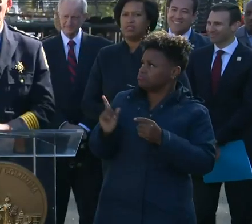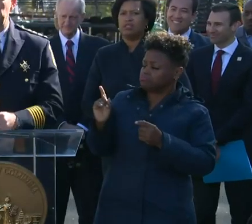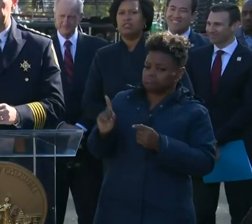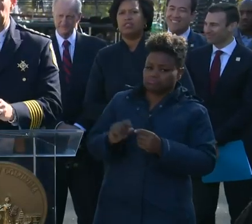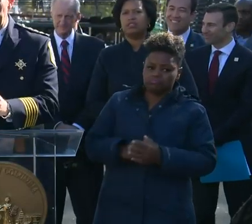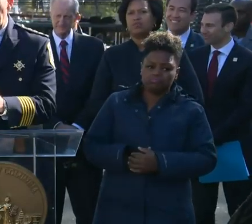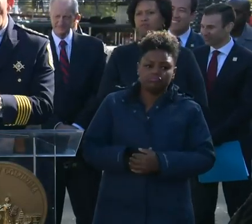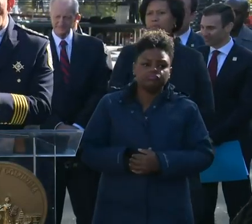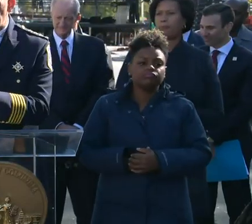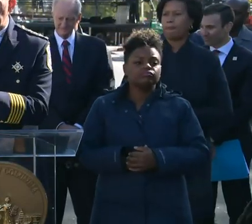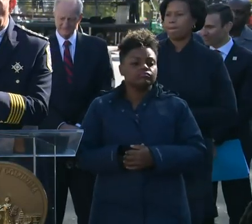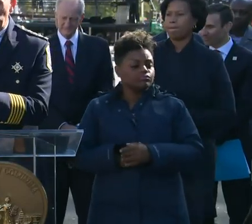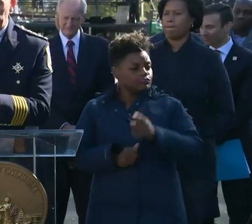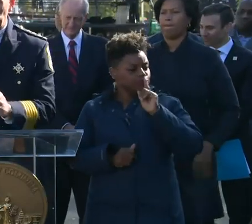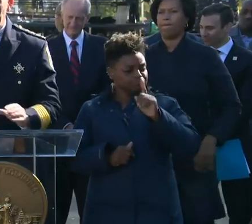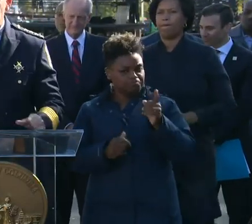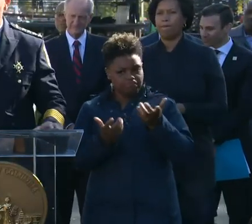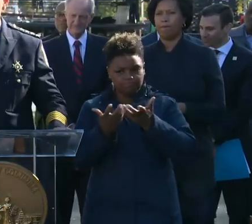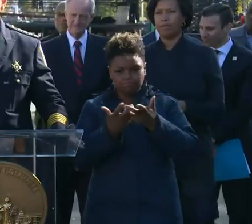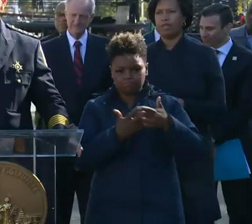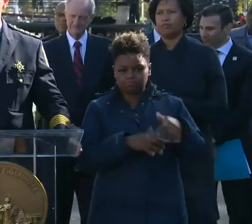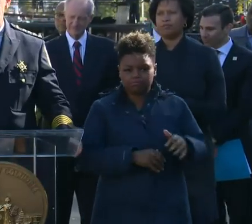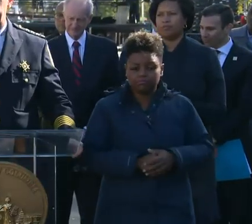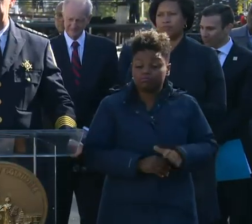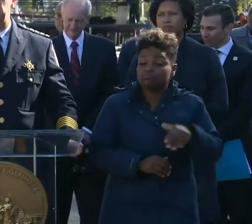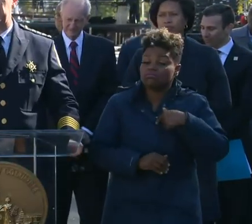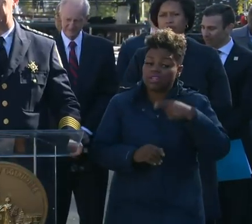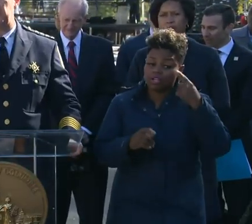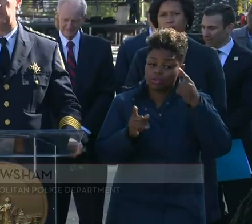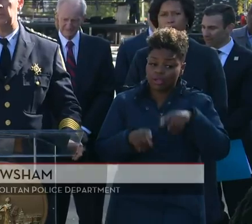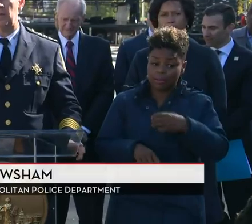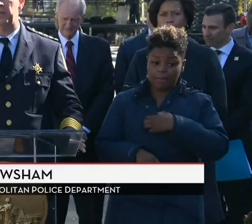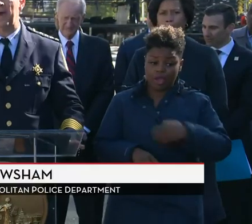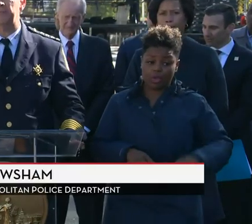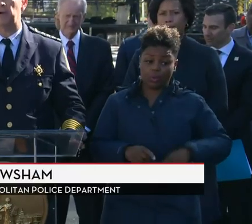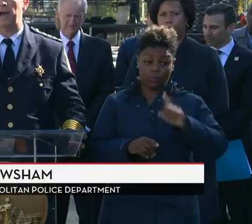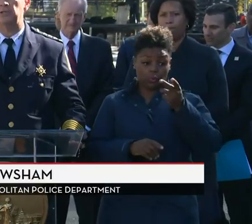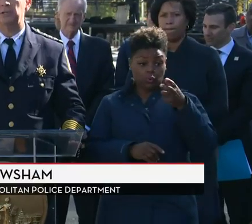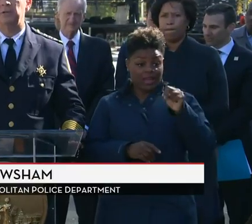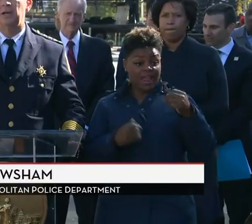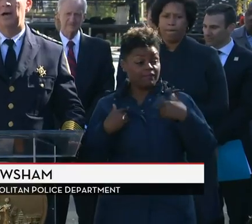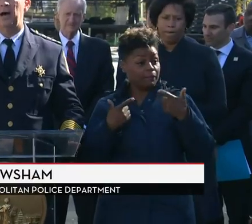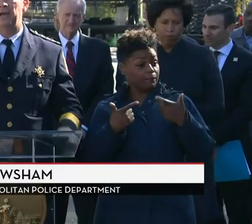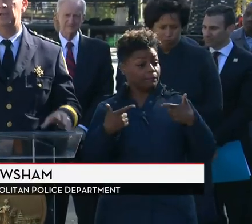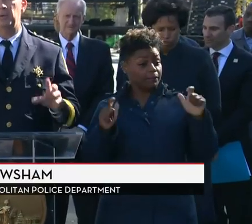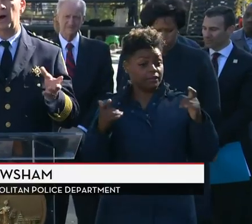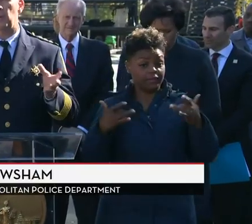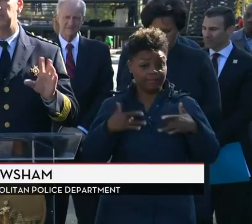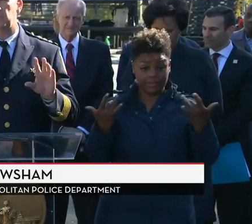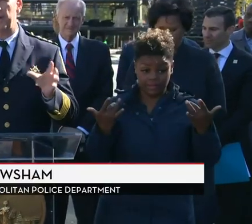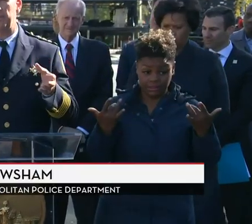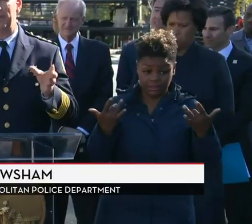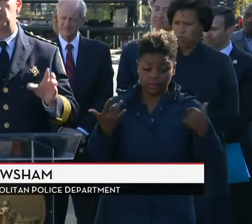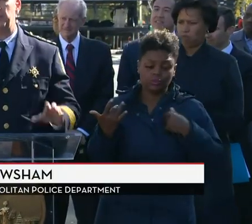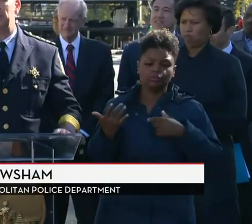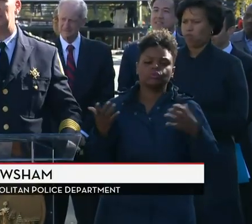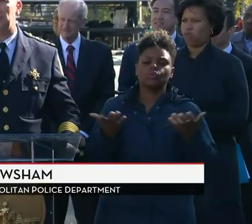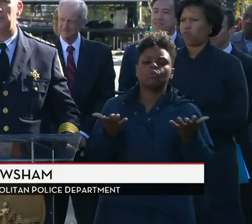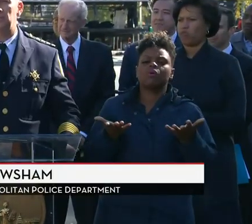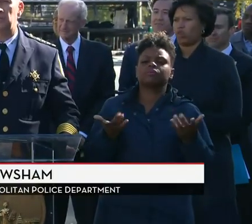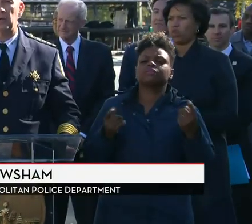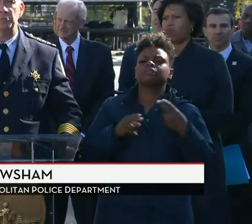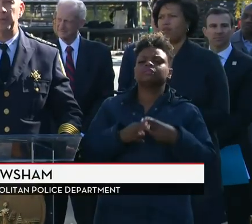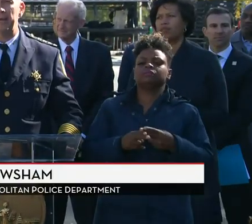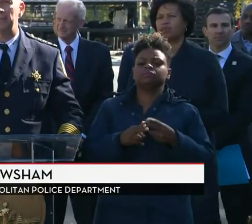I will agree with the mayor. Whenever we have a large event here in the city, we do what's called an after action. And so we always try to make